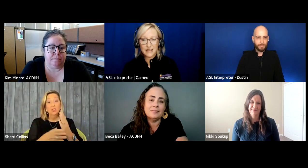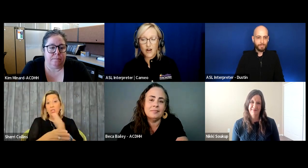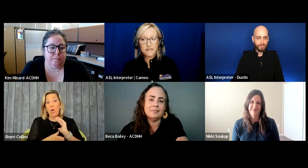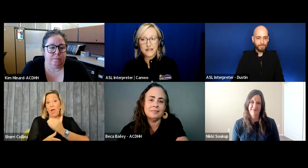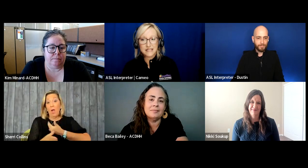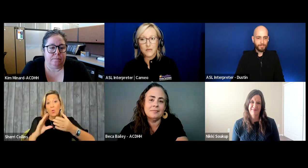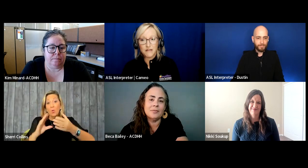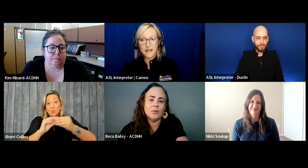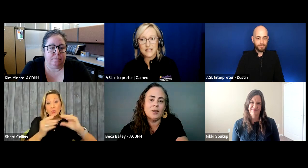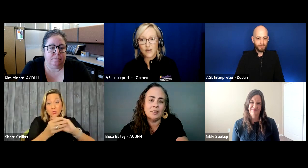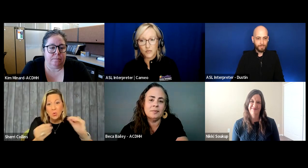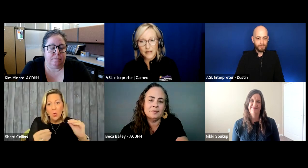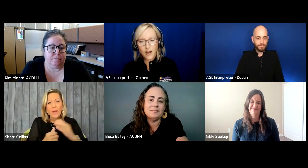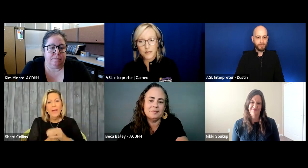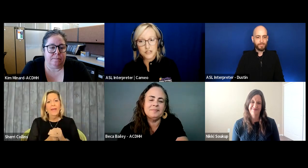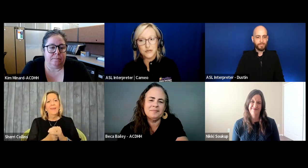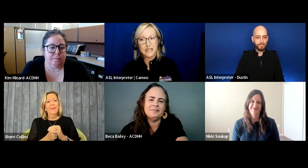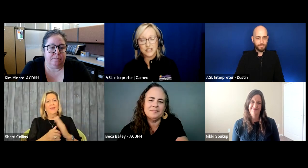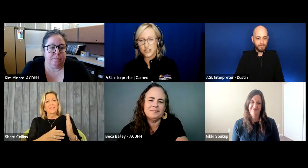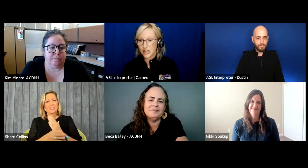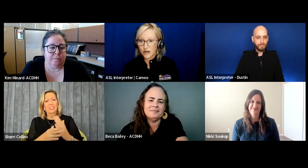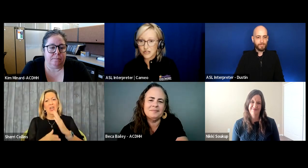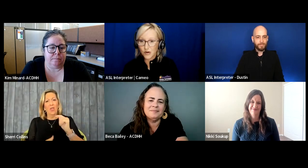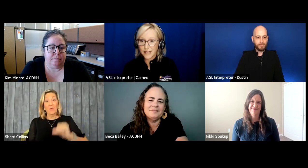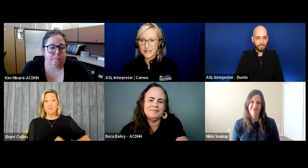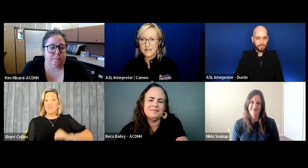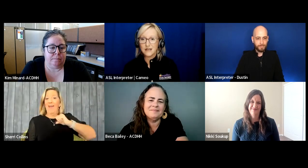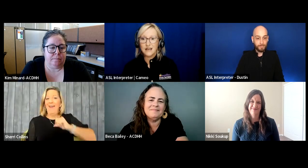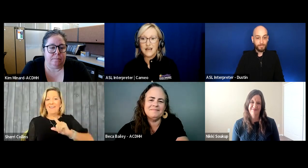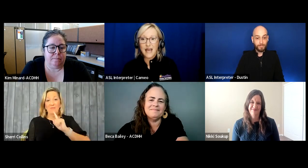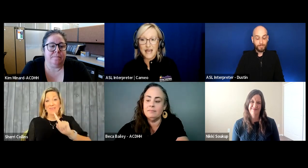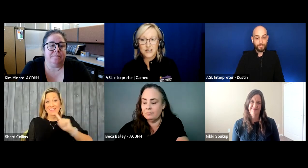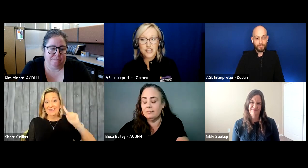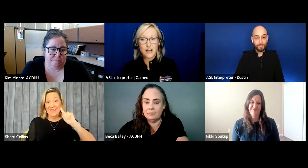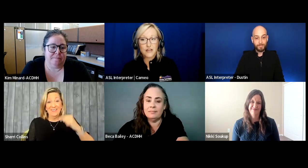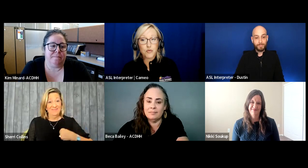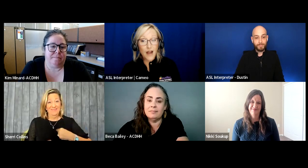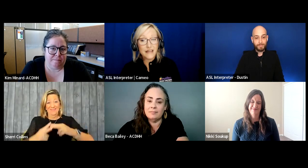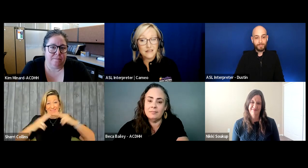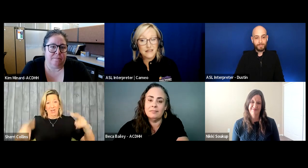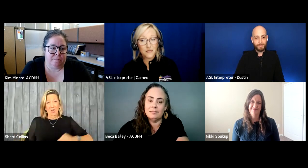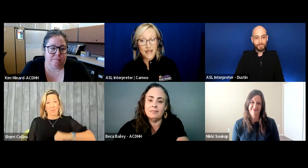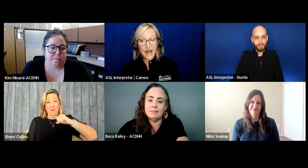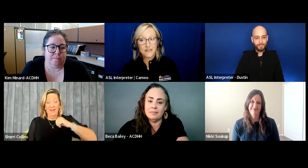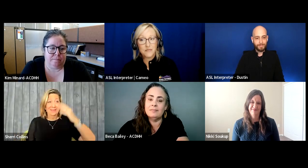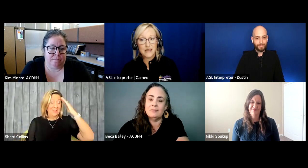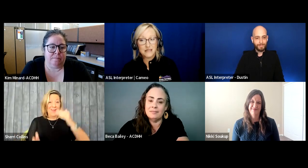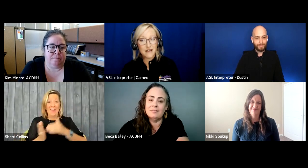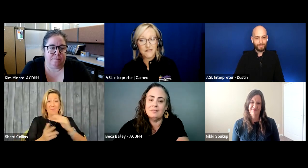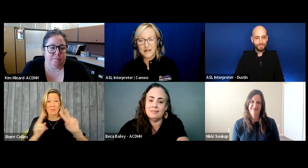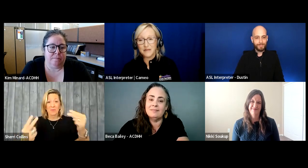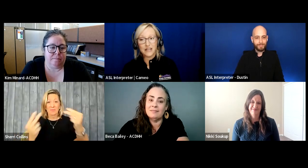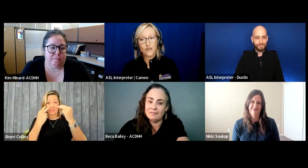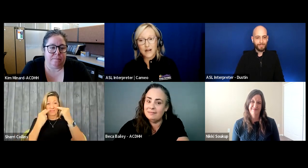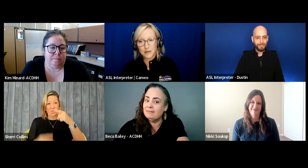Really, the conflicts that we face are really opportunities to share our stories and share the pride that we have of being